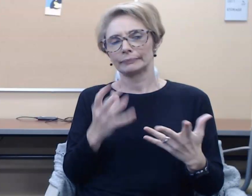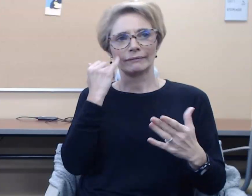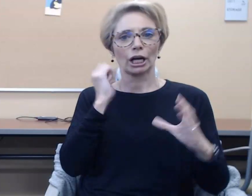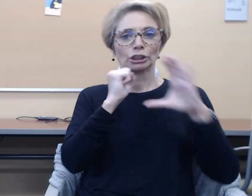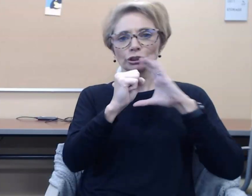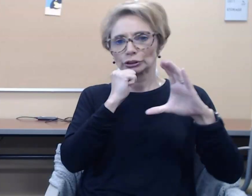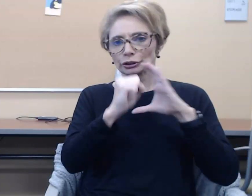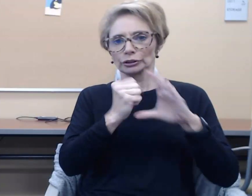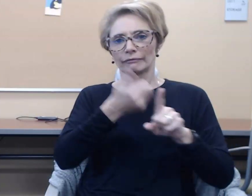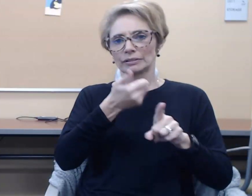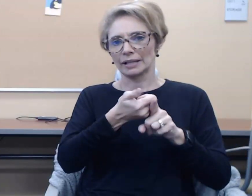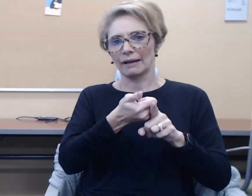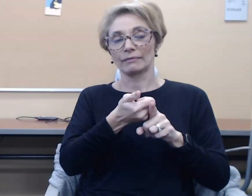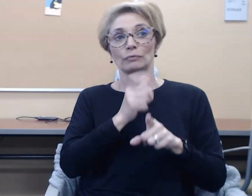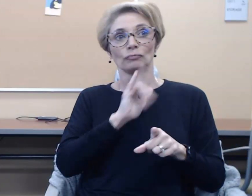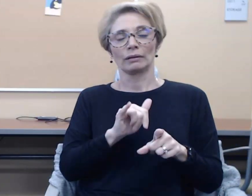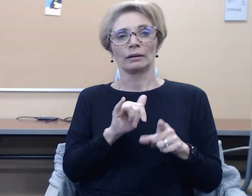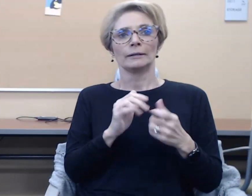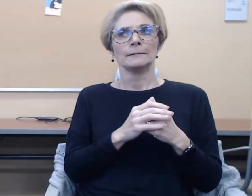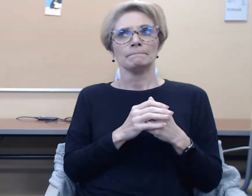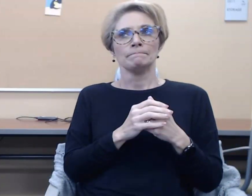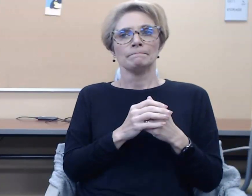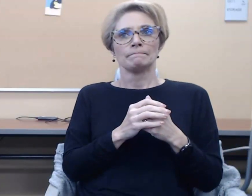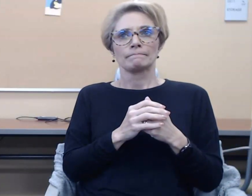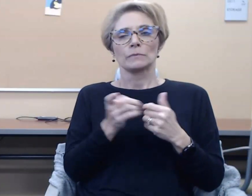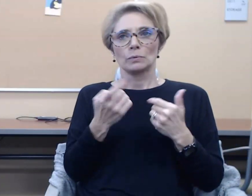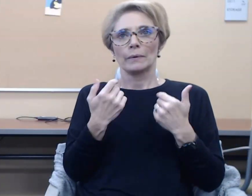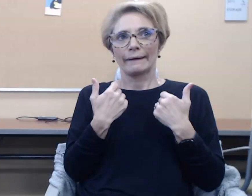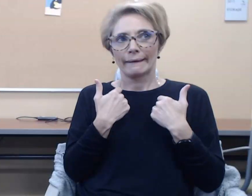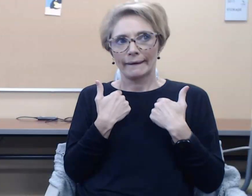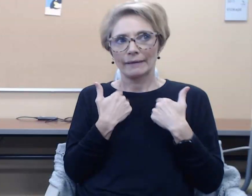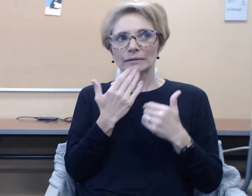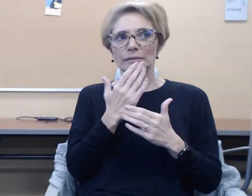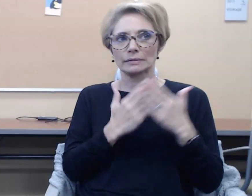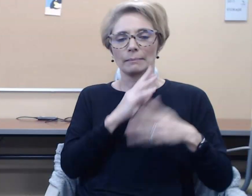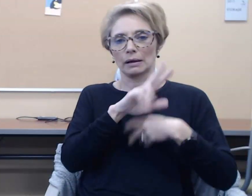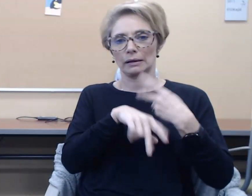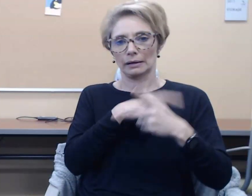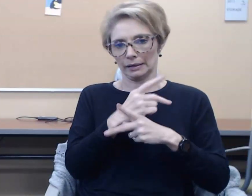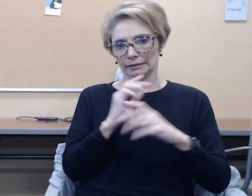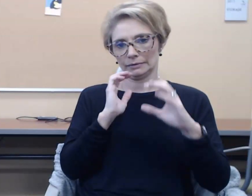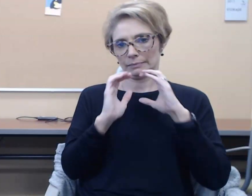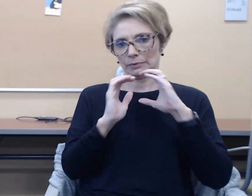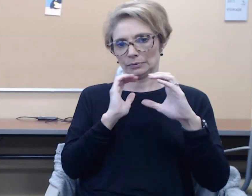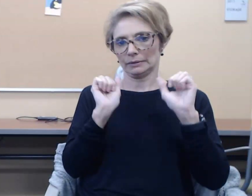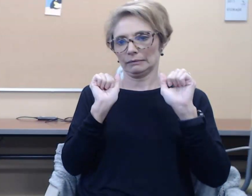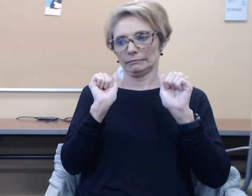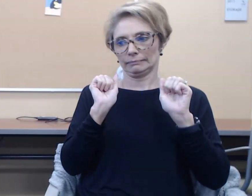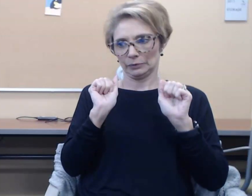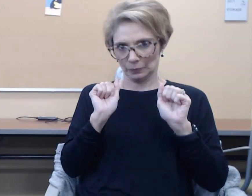yourself. Really, I just want to see that you have some type of communication that allows you to interact.